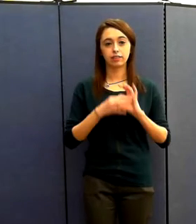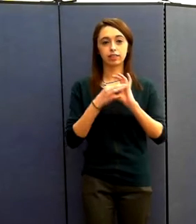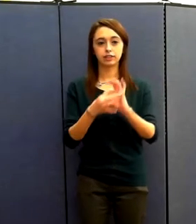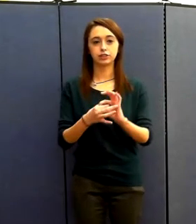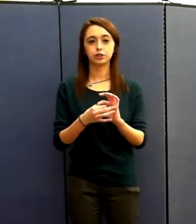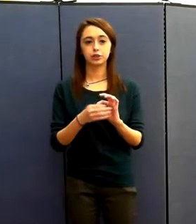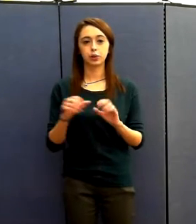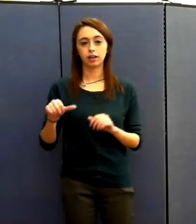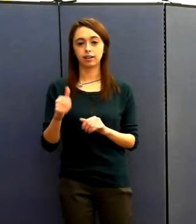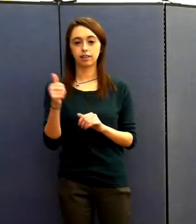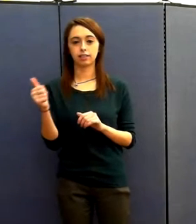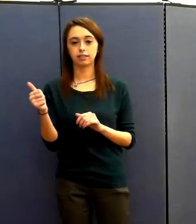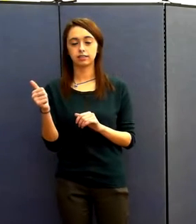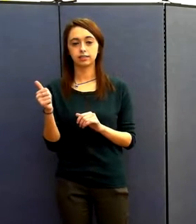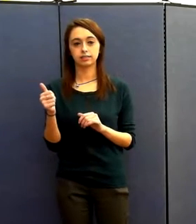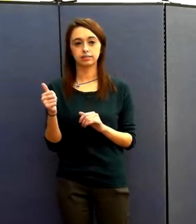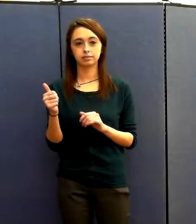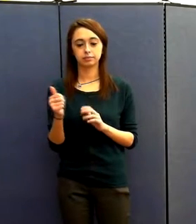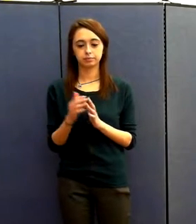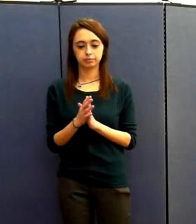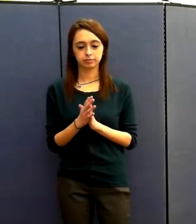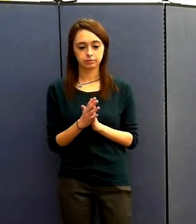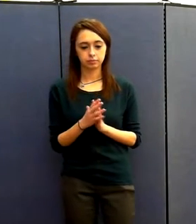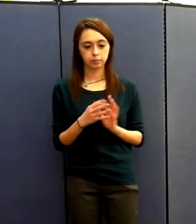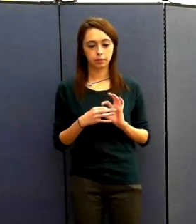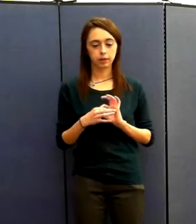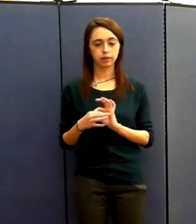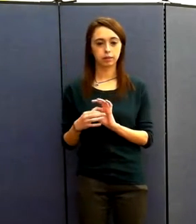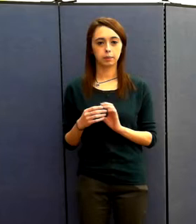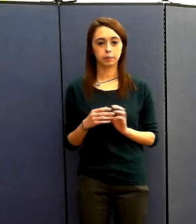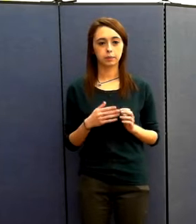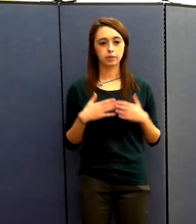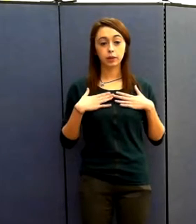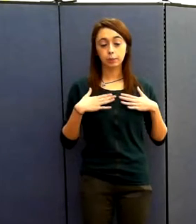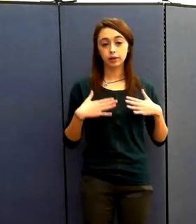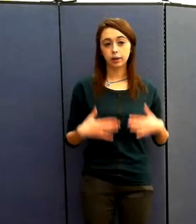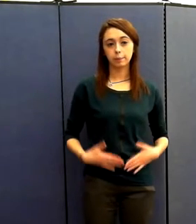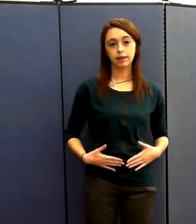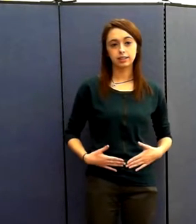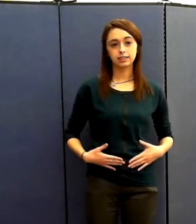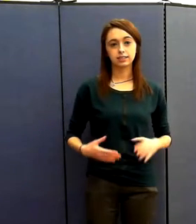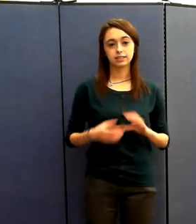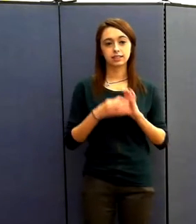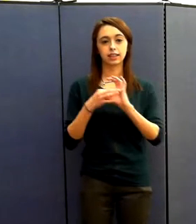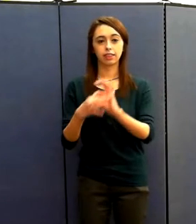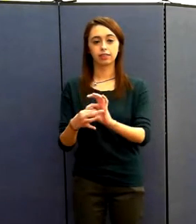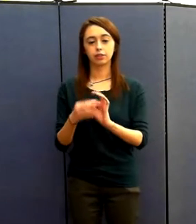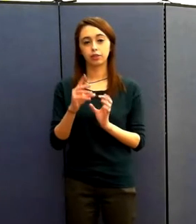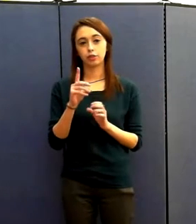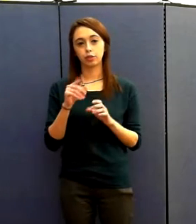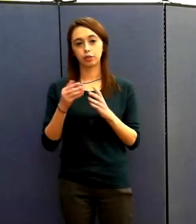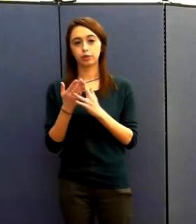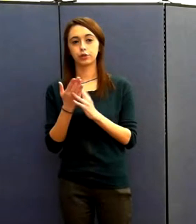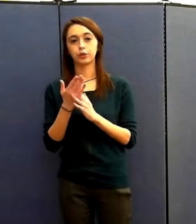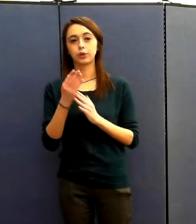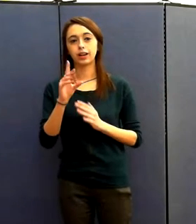ways. So putting our bodies together through a dialogue, where we do not speak for others in our